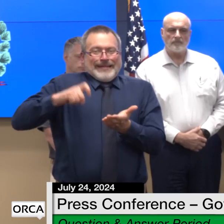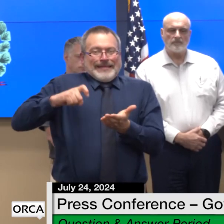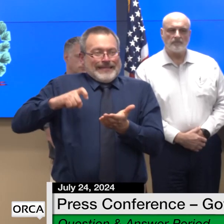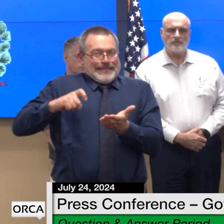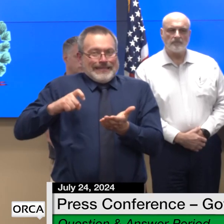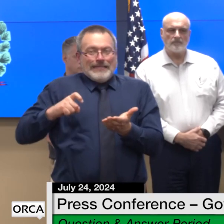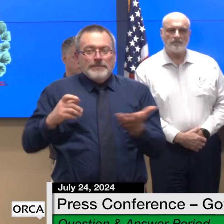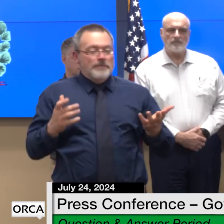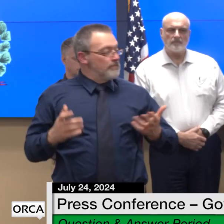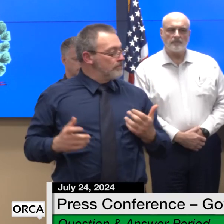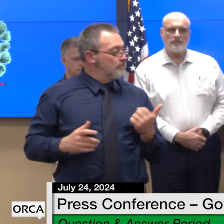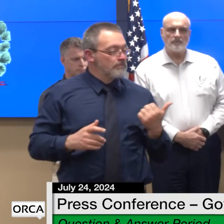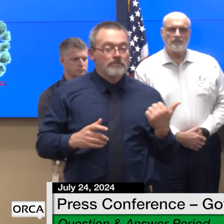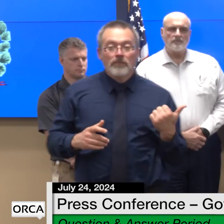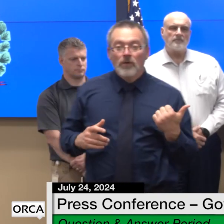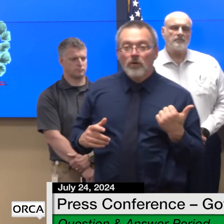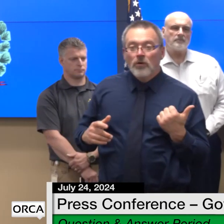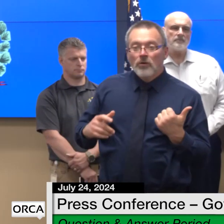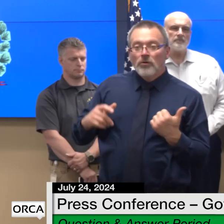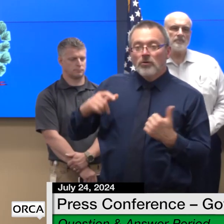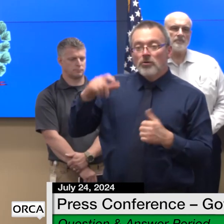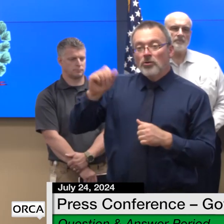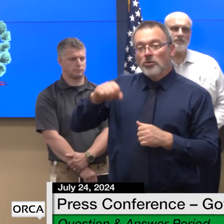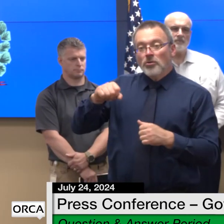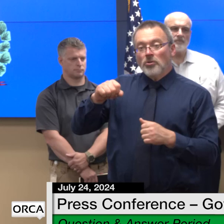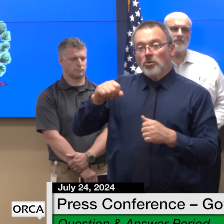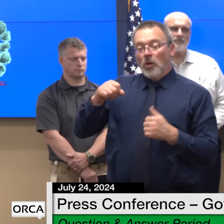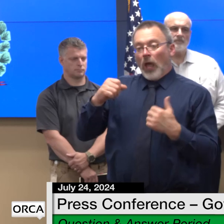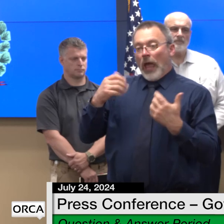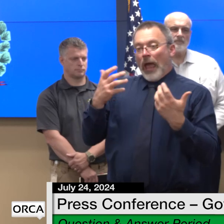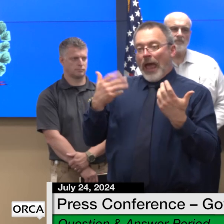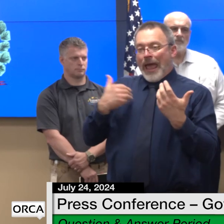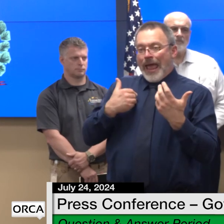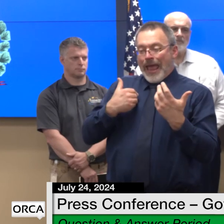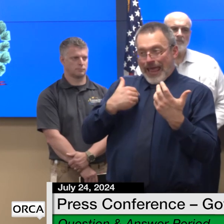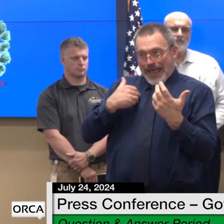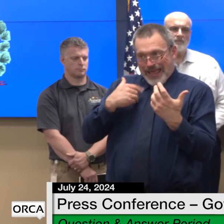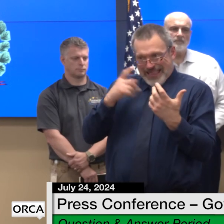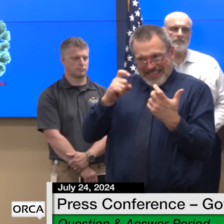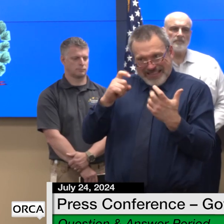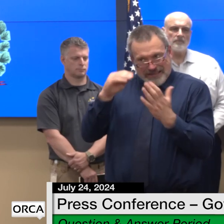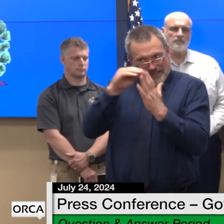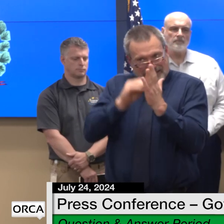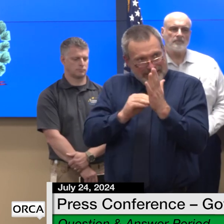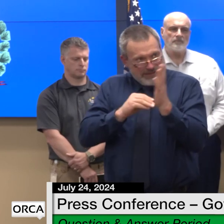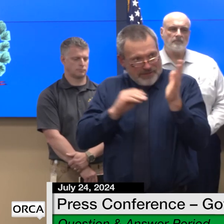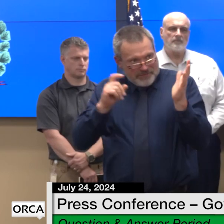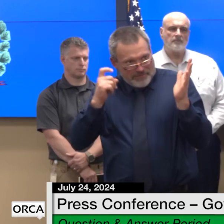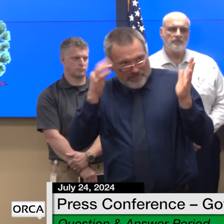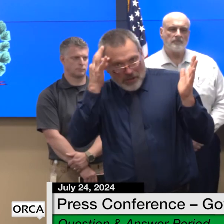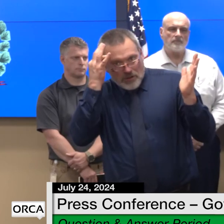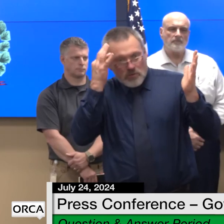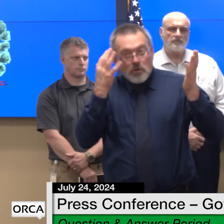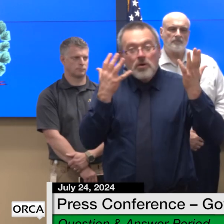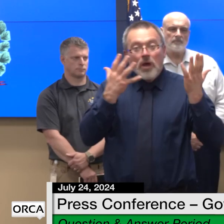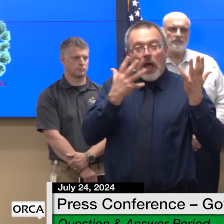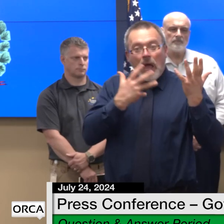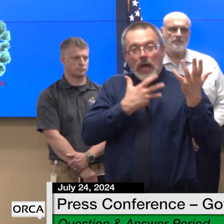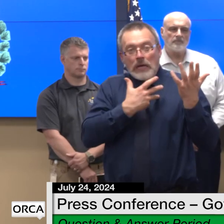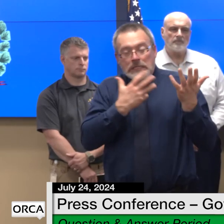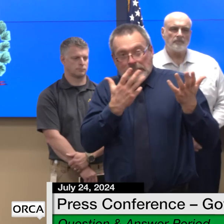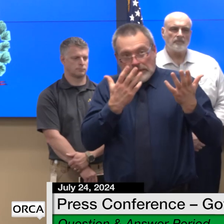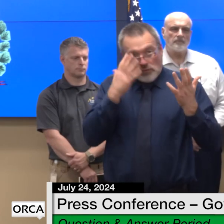hope to know fairly soon whether we can even apply for a declaration. We should know that by the end of the week,